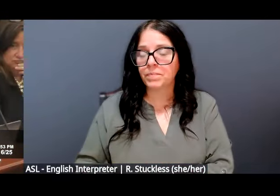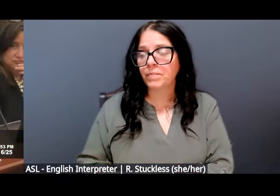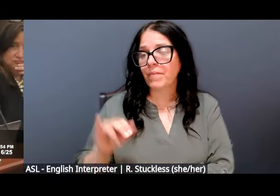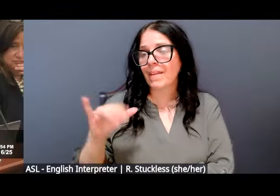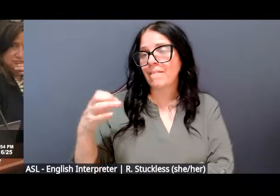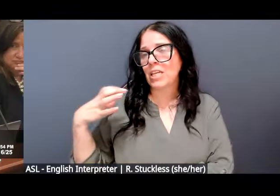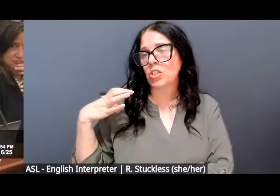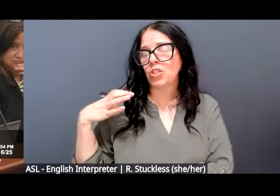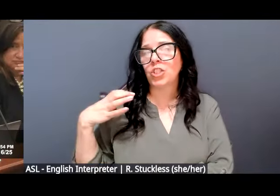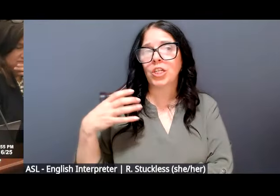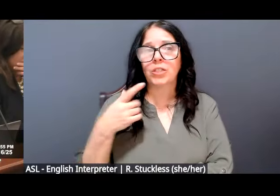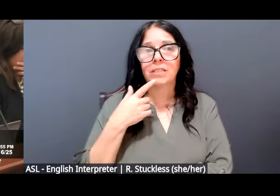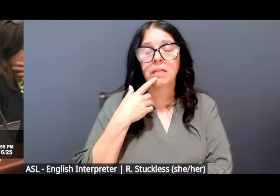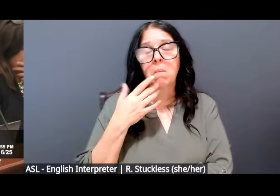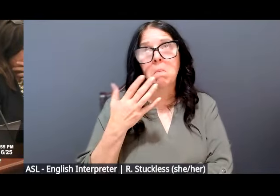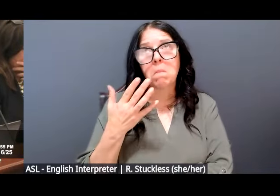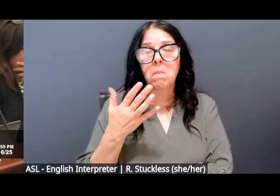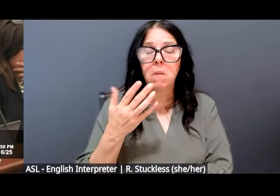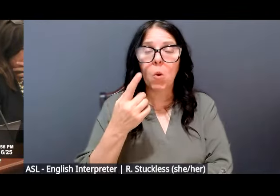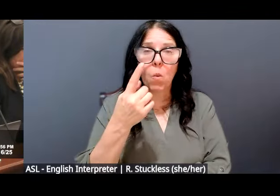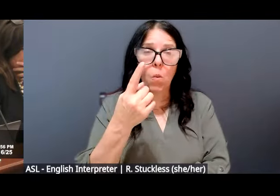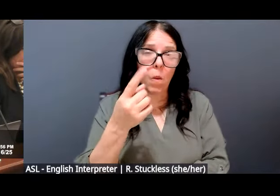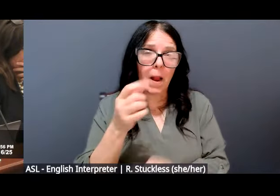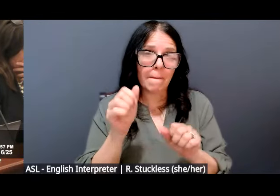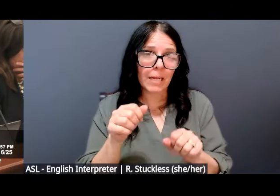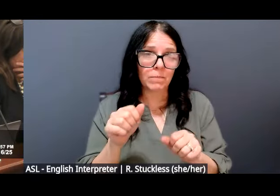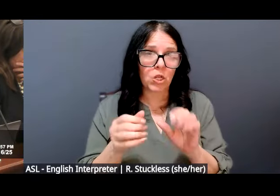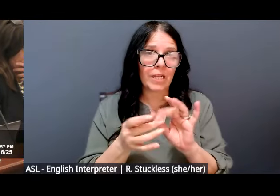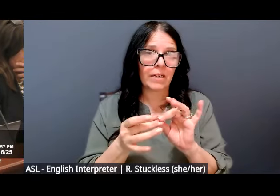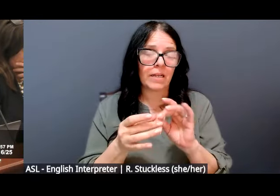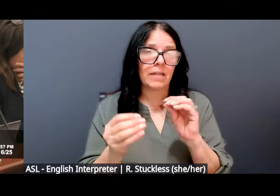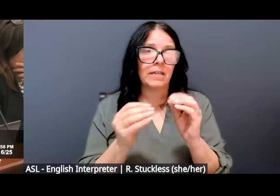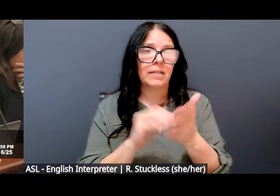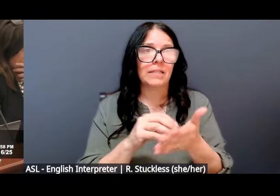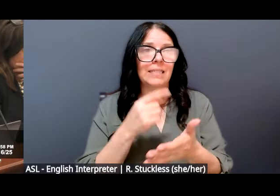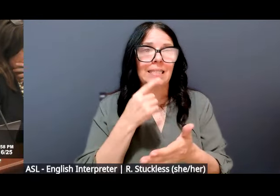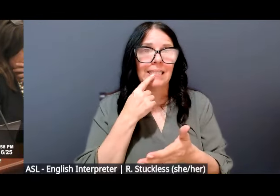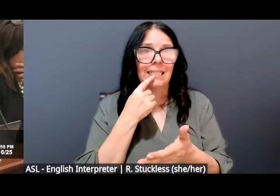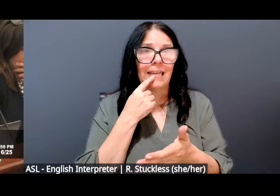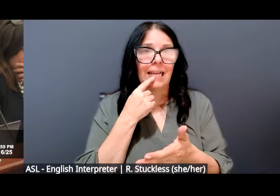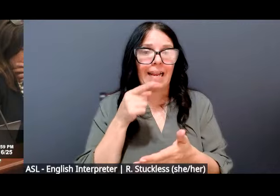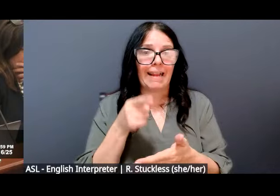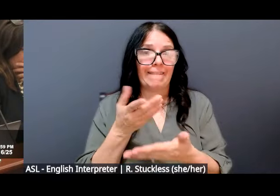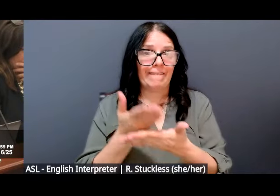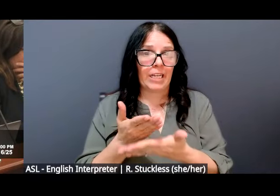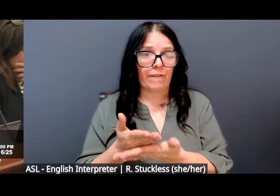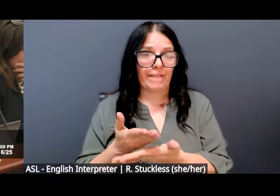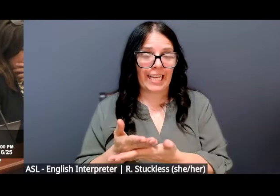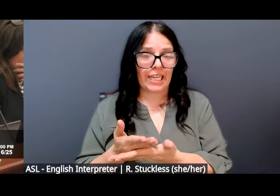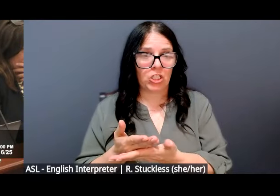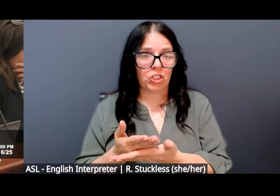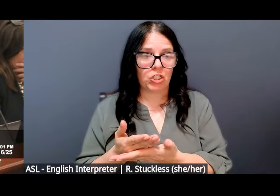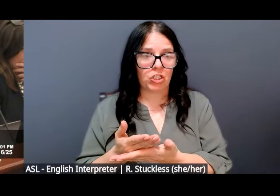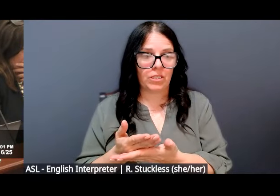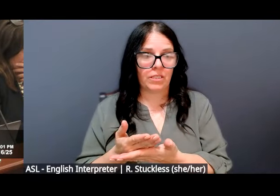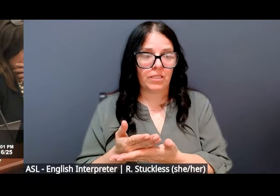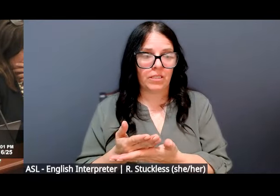addressed would be that the verification that is required here would be for state and